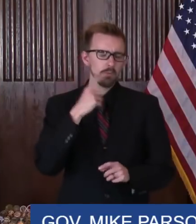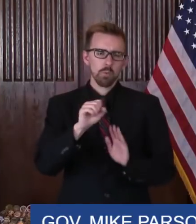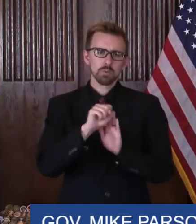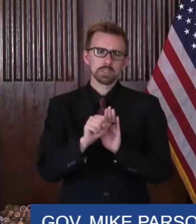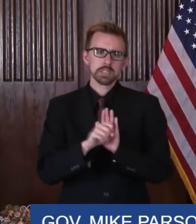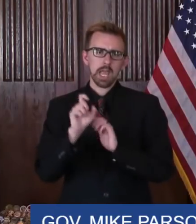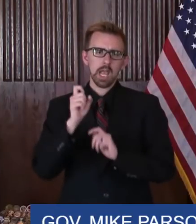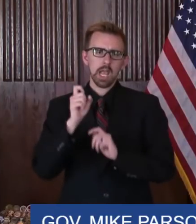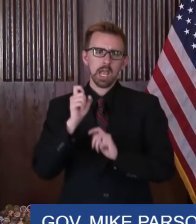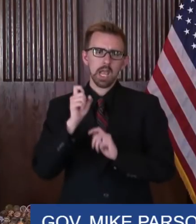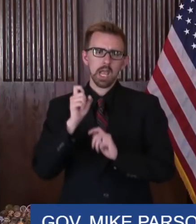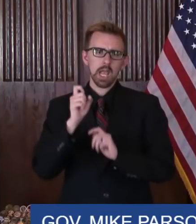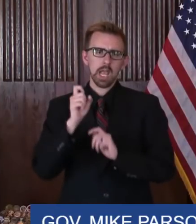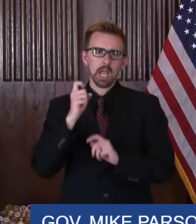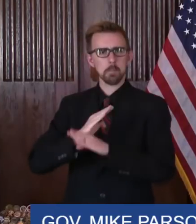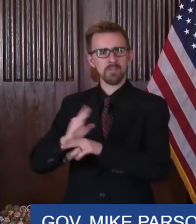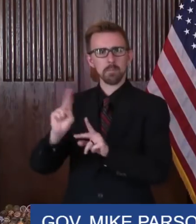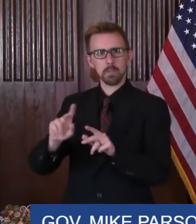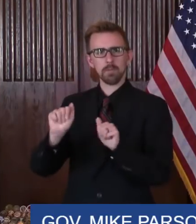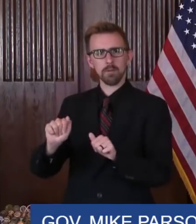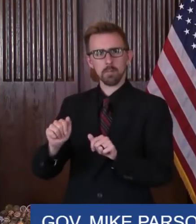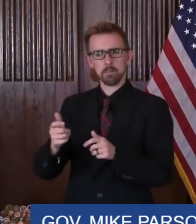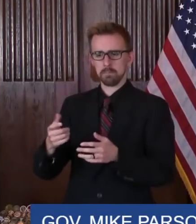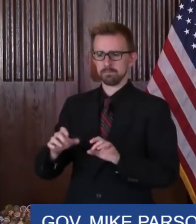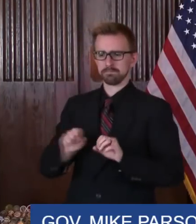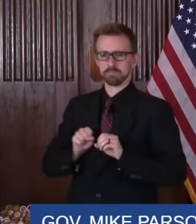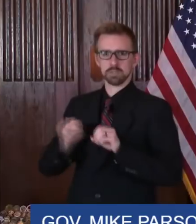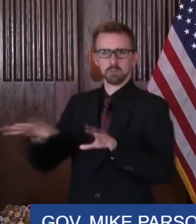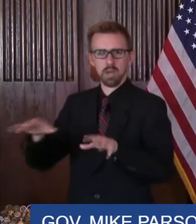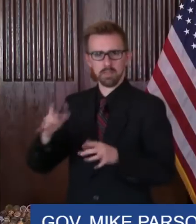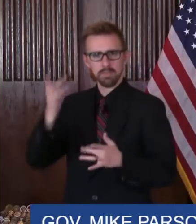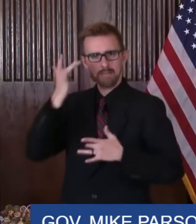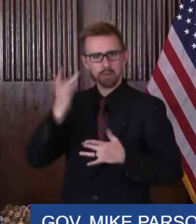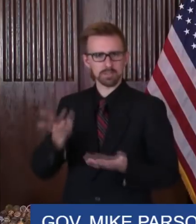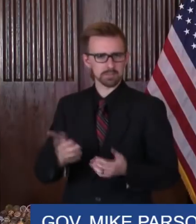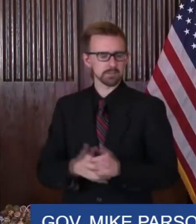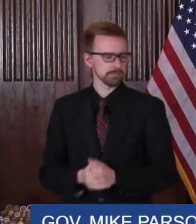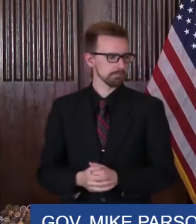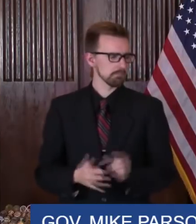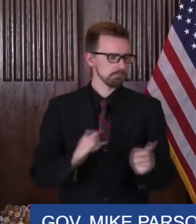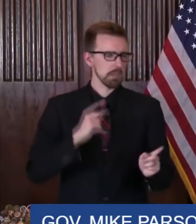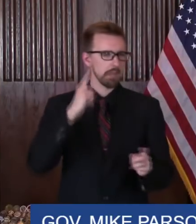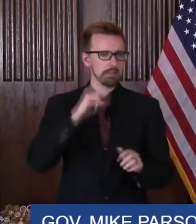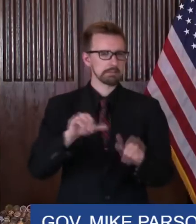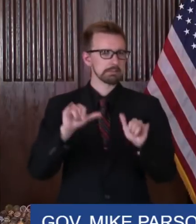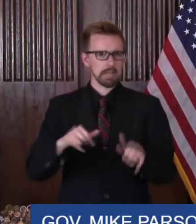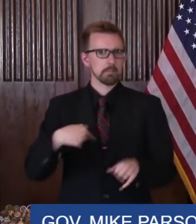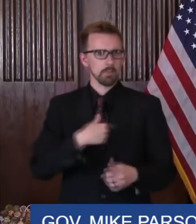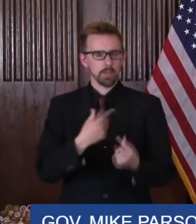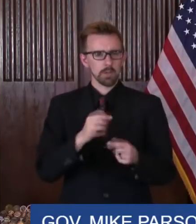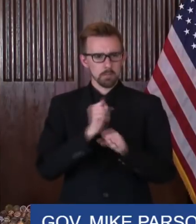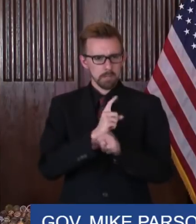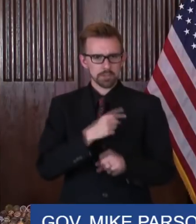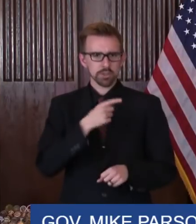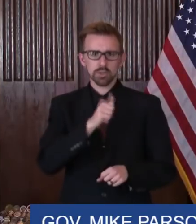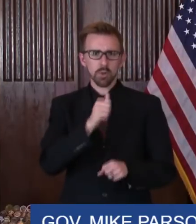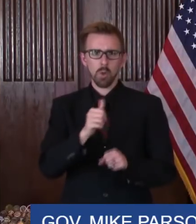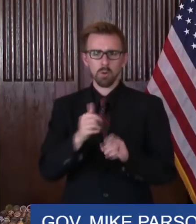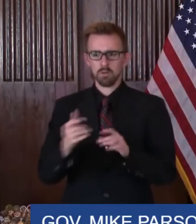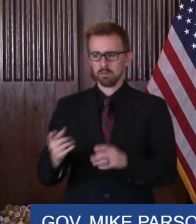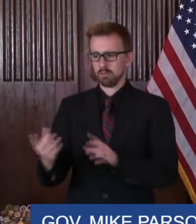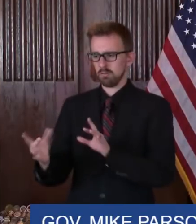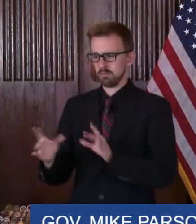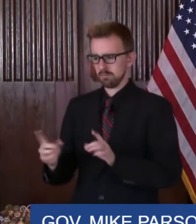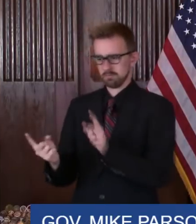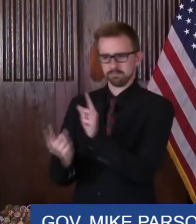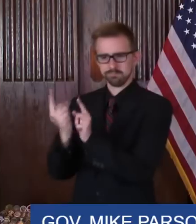in preventing people from potentially spreading the virus? Well, I think the same thing is what we do is we make sure you don't make contact. Stay with the